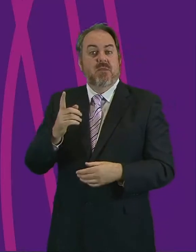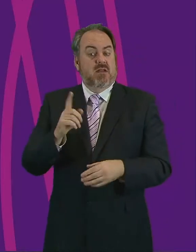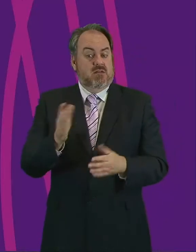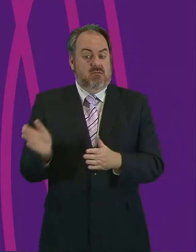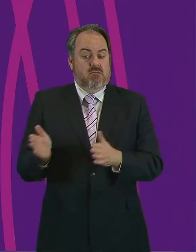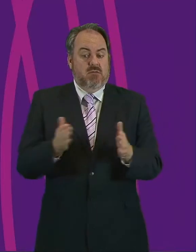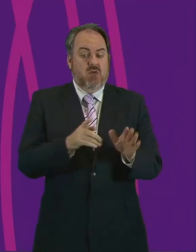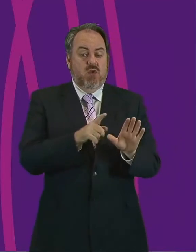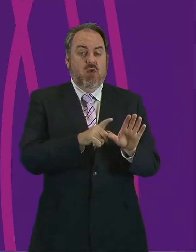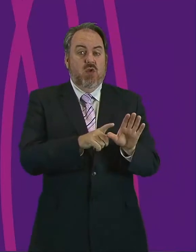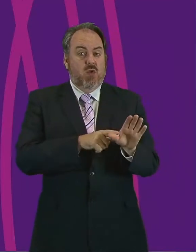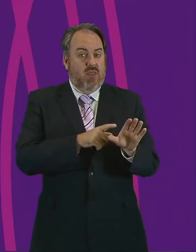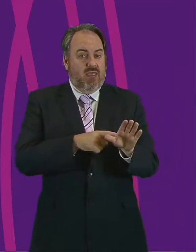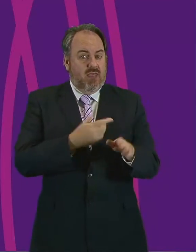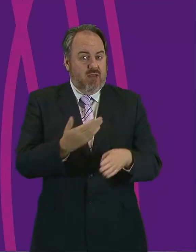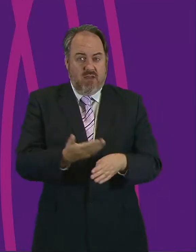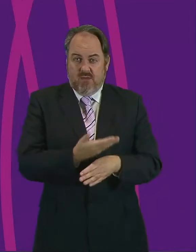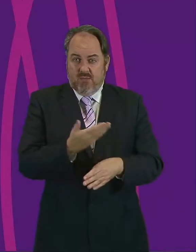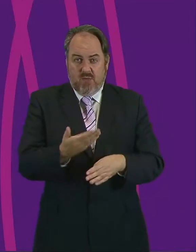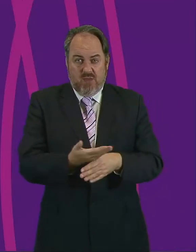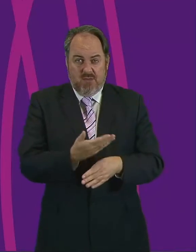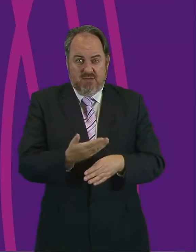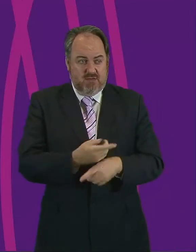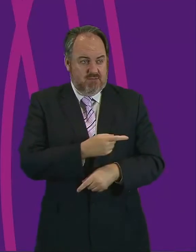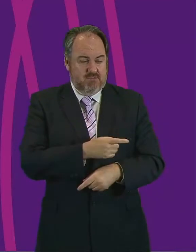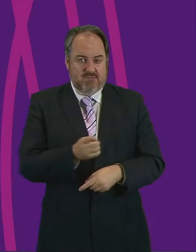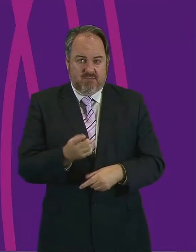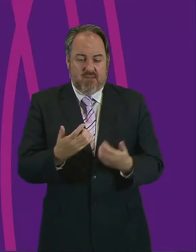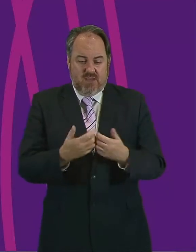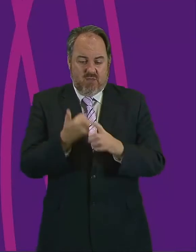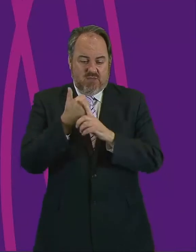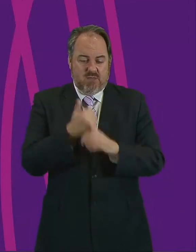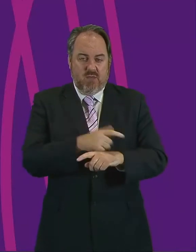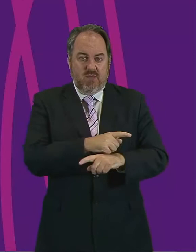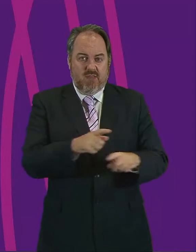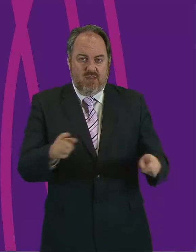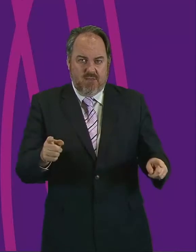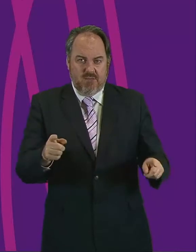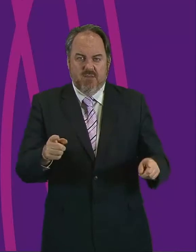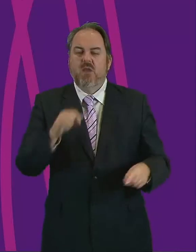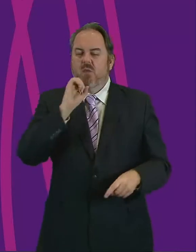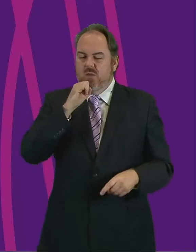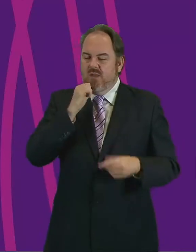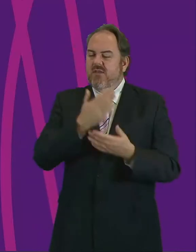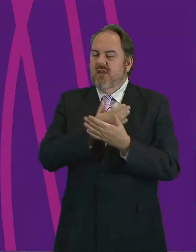more, and the Cabinet Secretary for the Economy, it will next week set out a far more